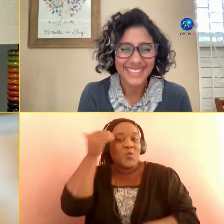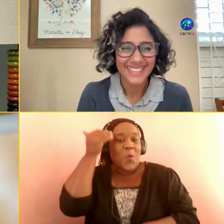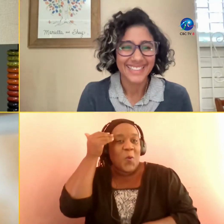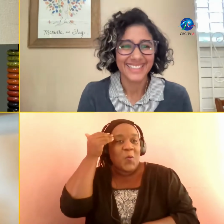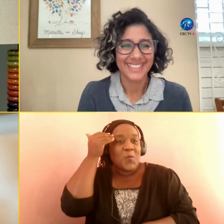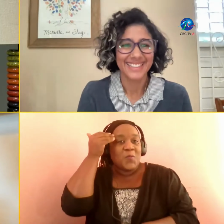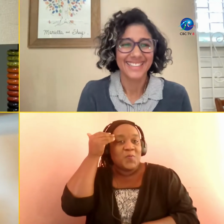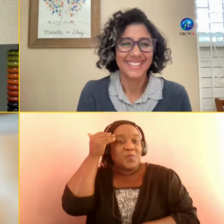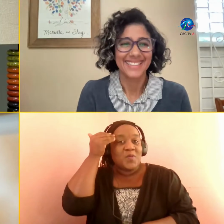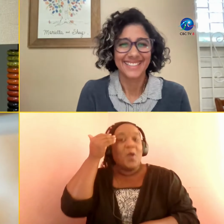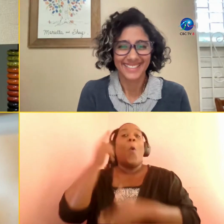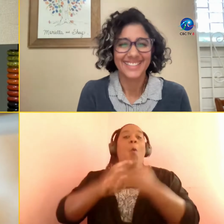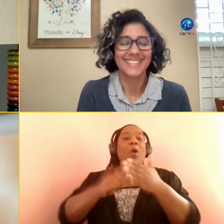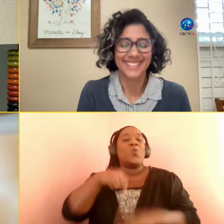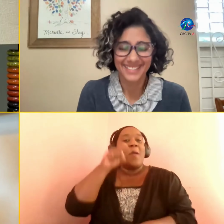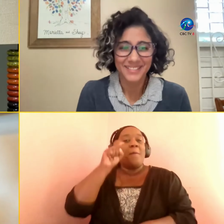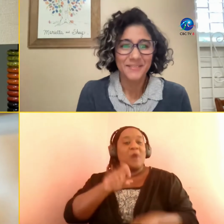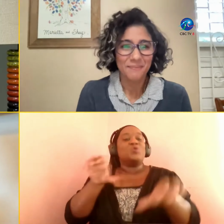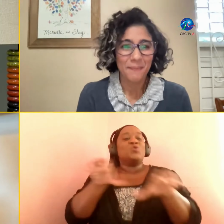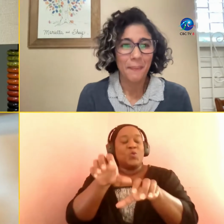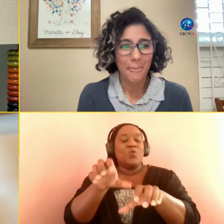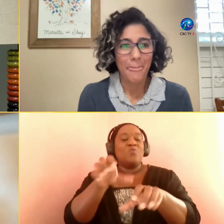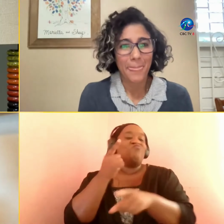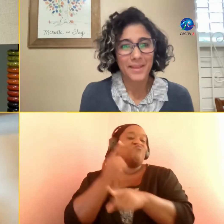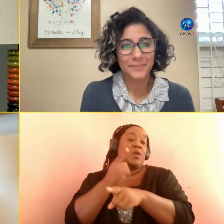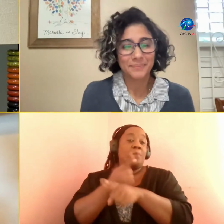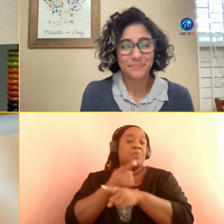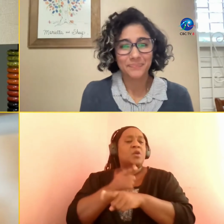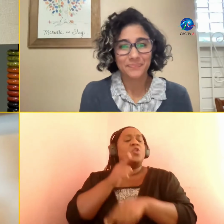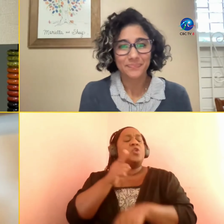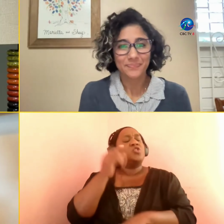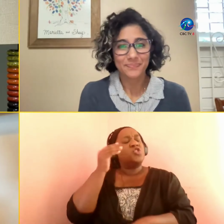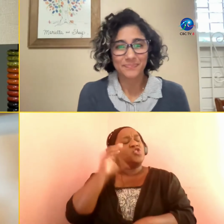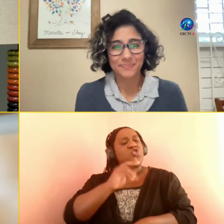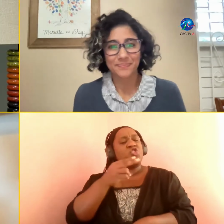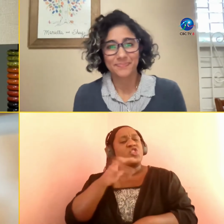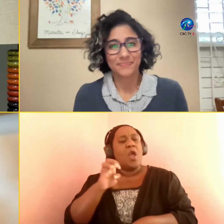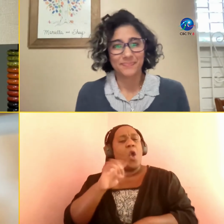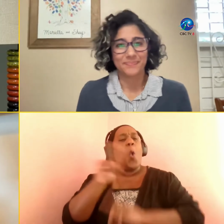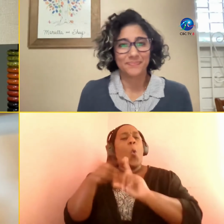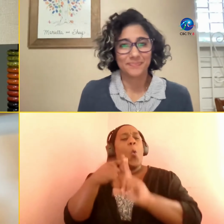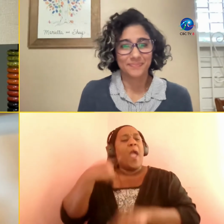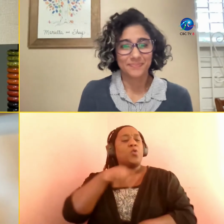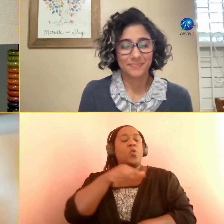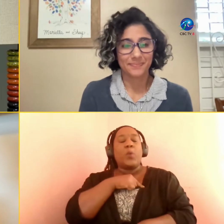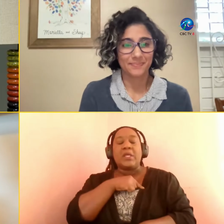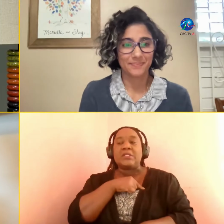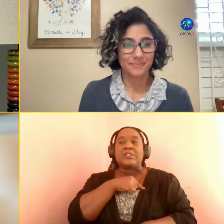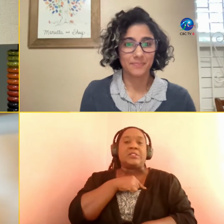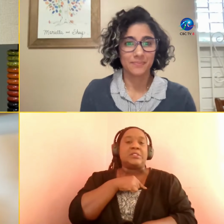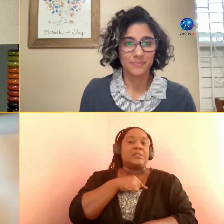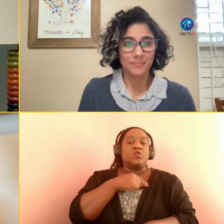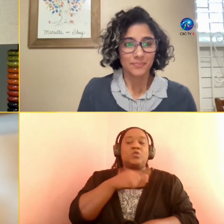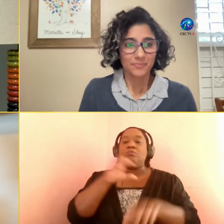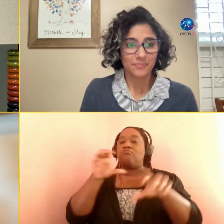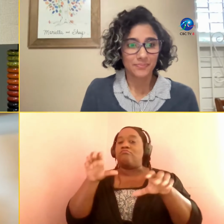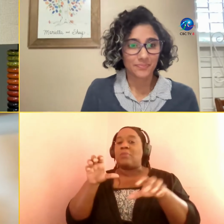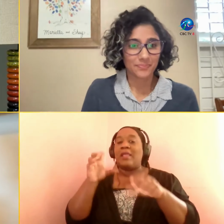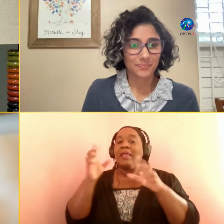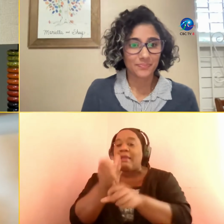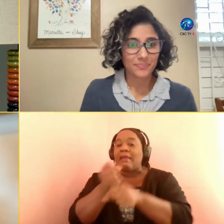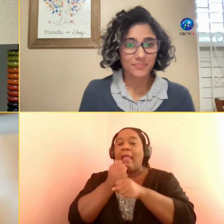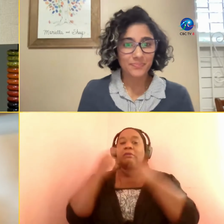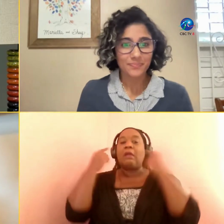what we ought to get right indeed. But you know, Shay, when we don't get it right, when we're having experiences of hearing loss, sometimes